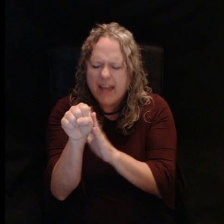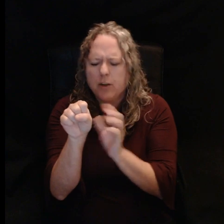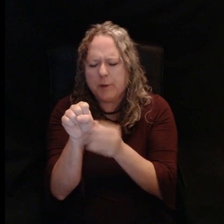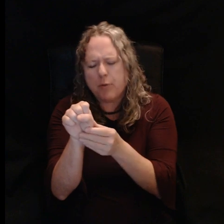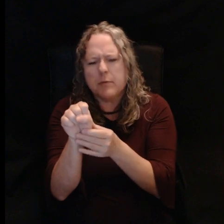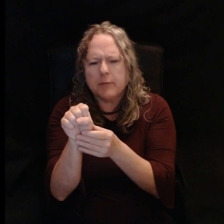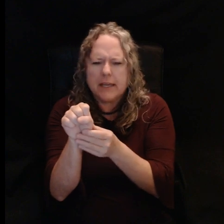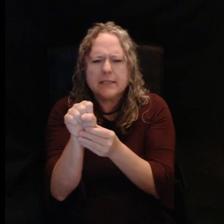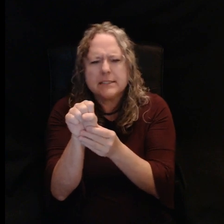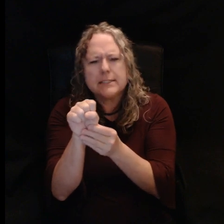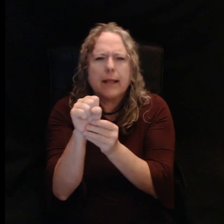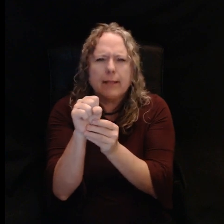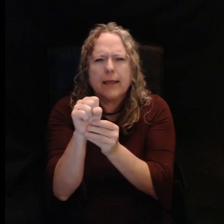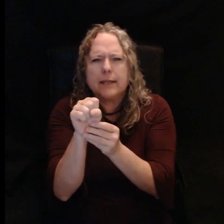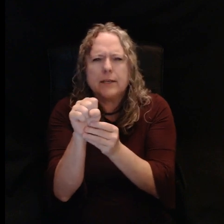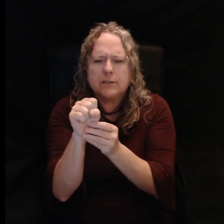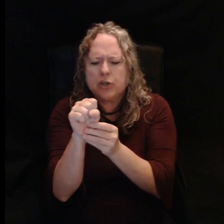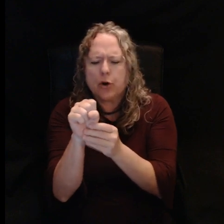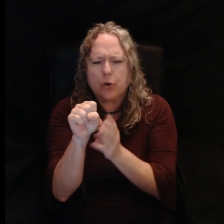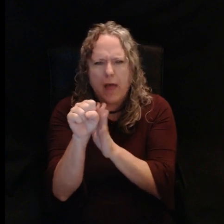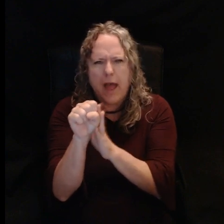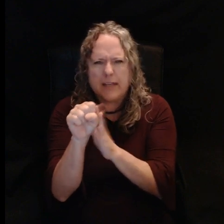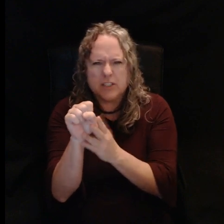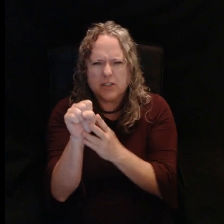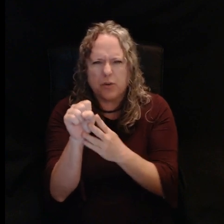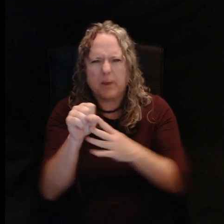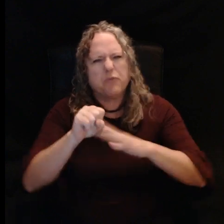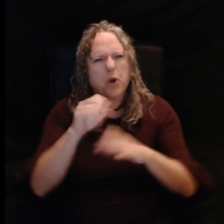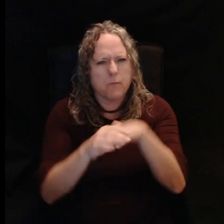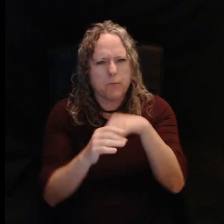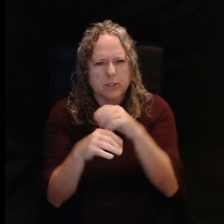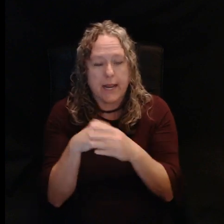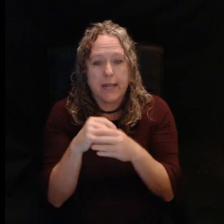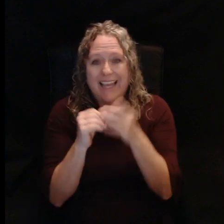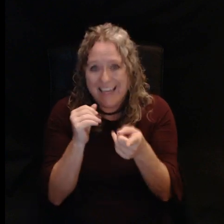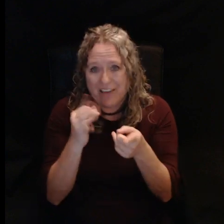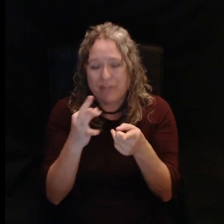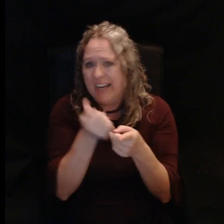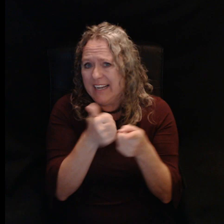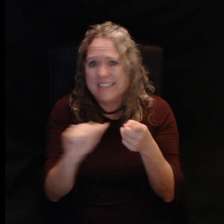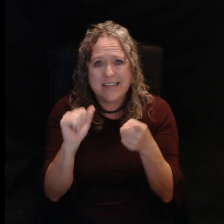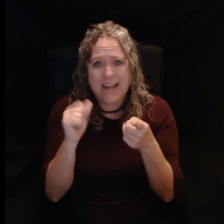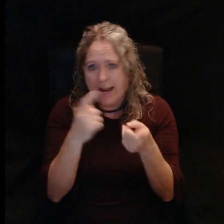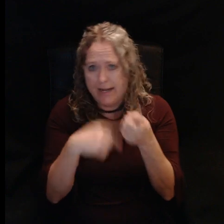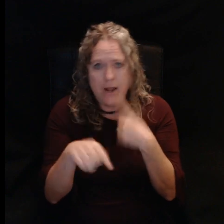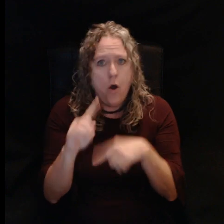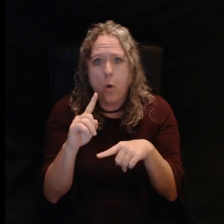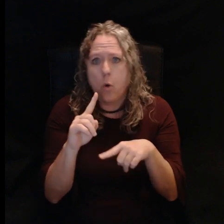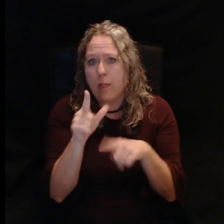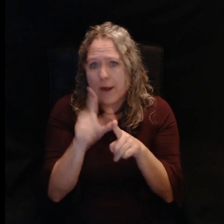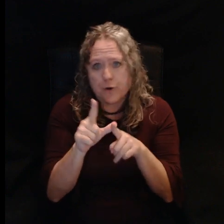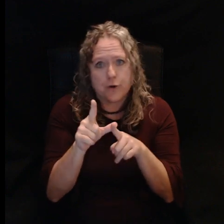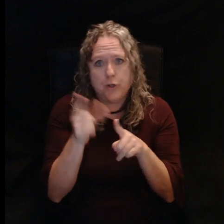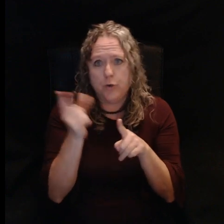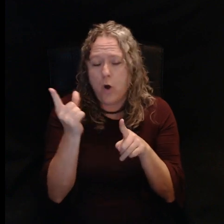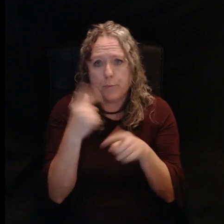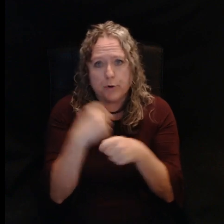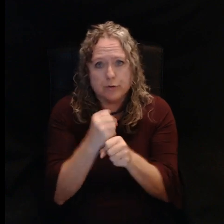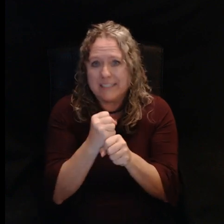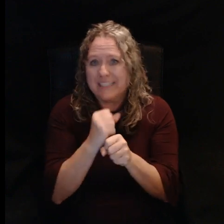it'll be probably slightly internalized, just a little bit for comfort's sake. If any sign or letter you are producing is